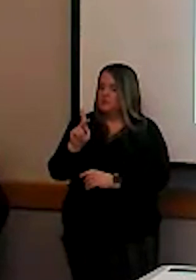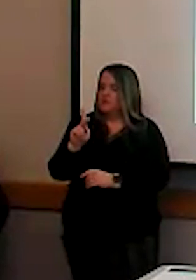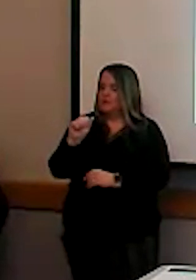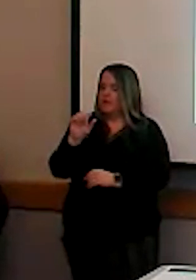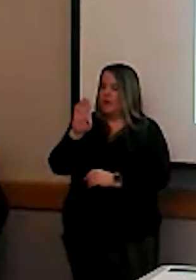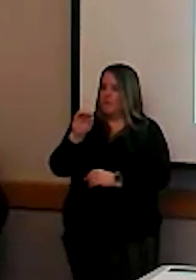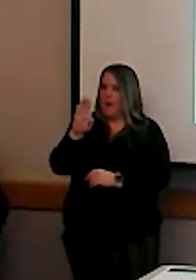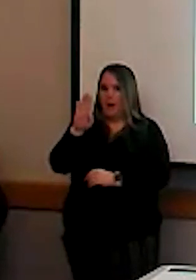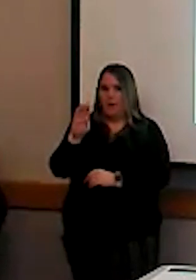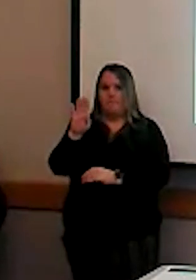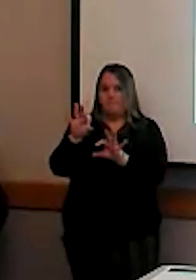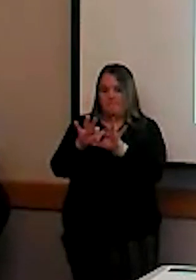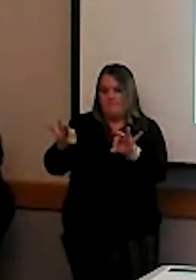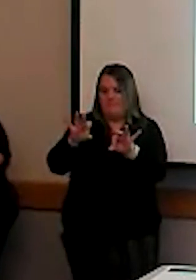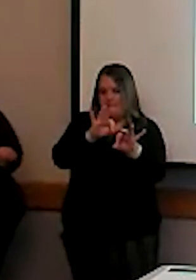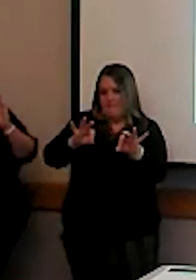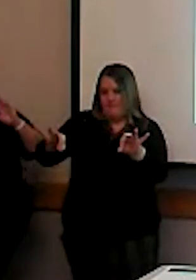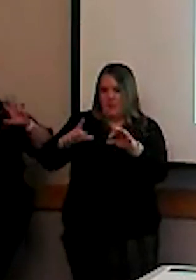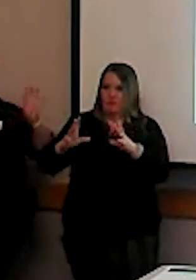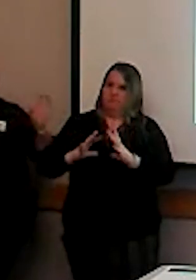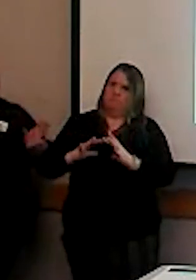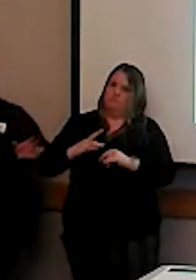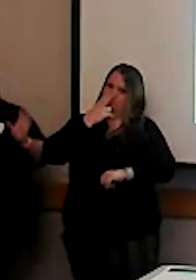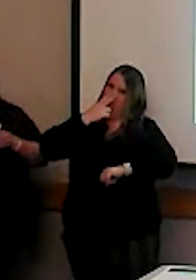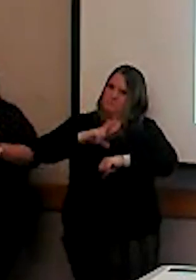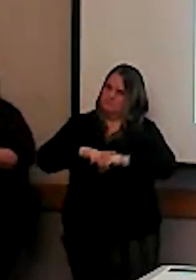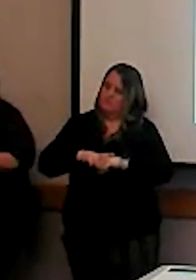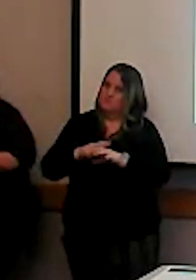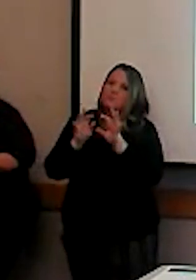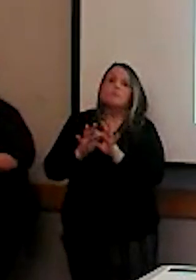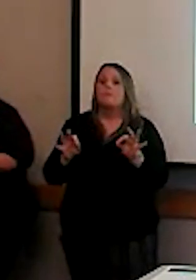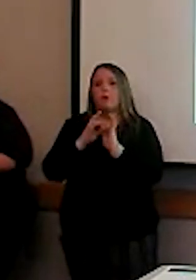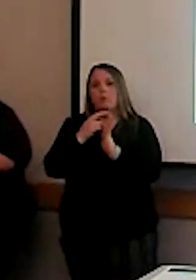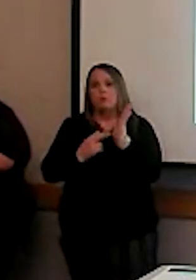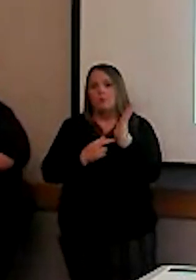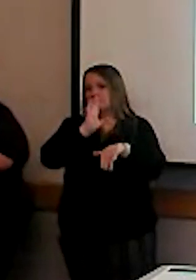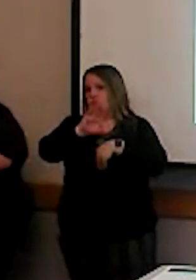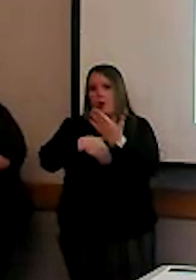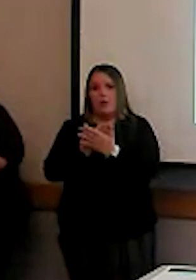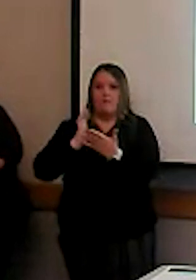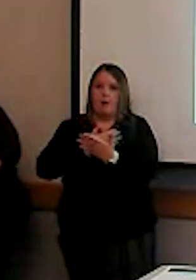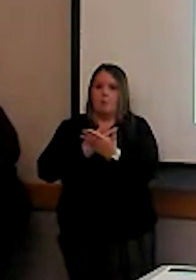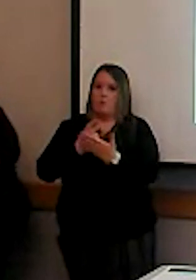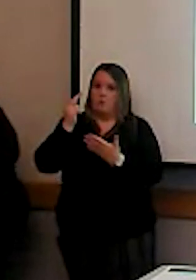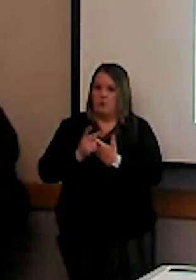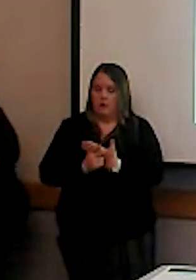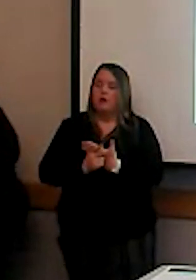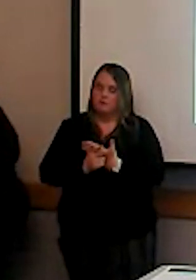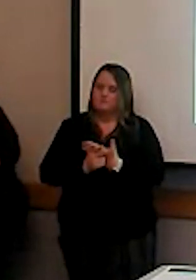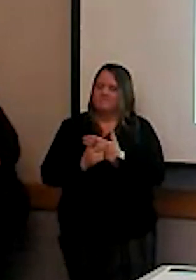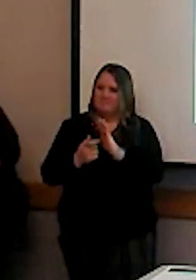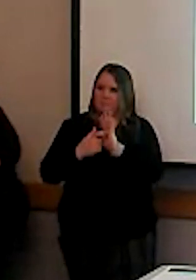fun. So important rules for all of our CHEW. Number one is that